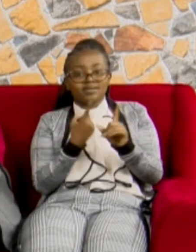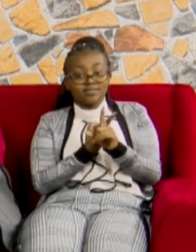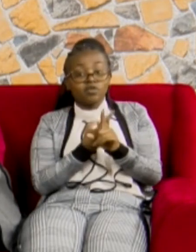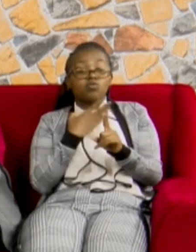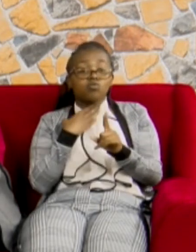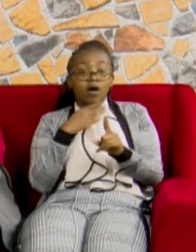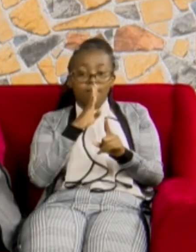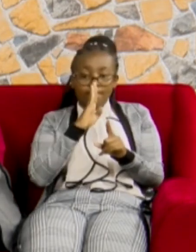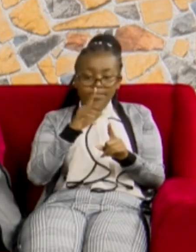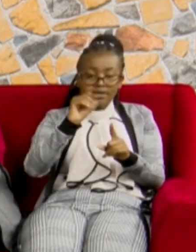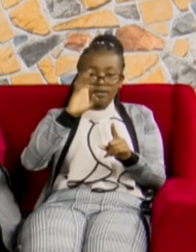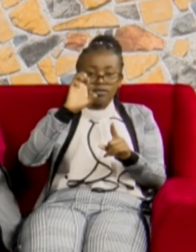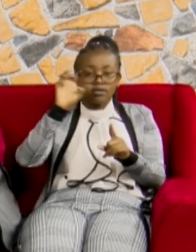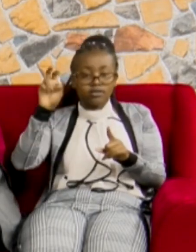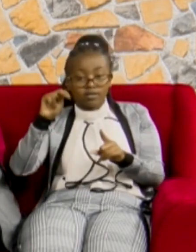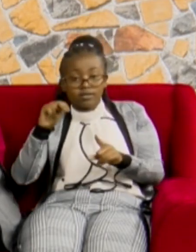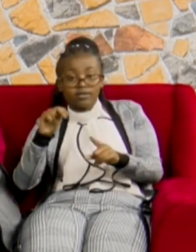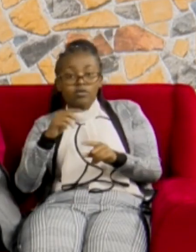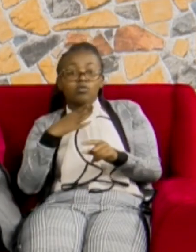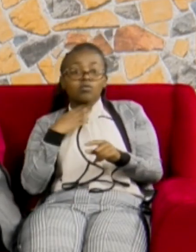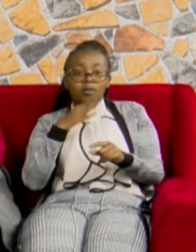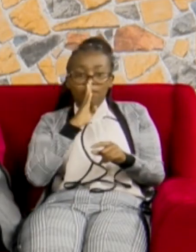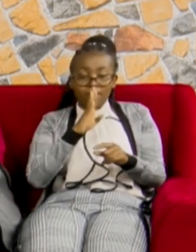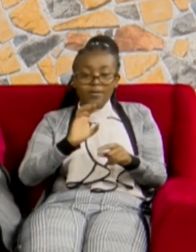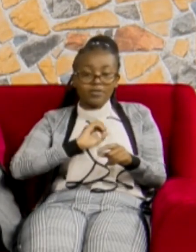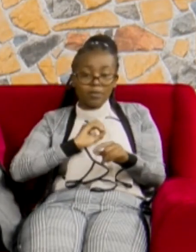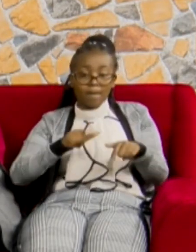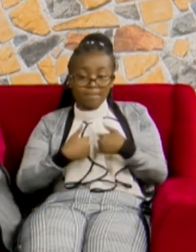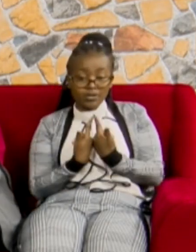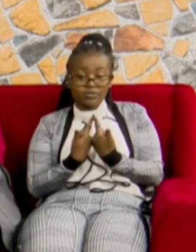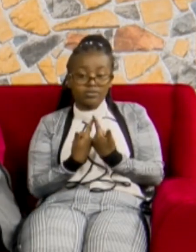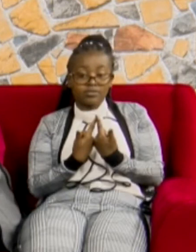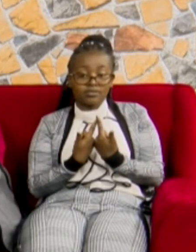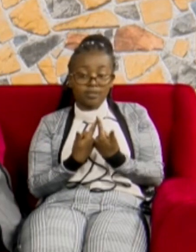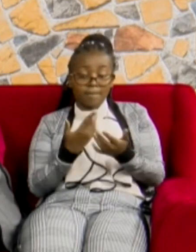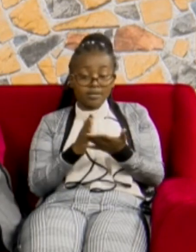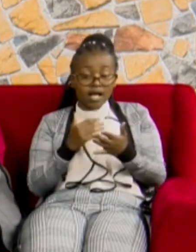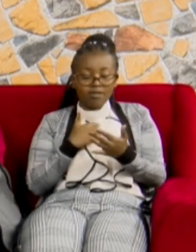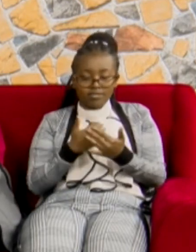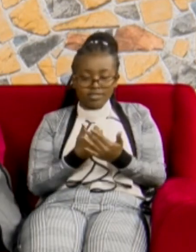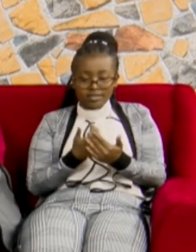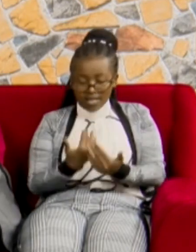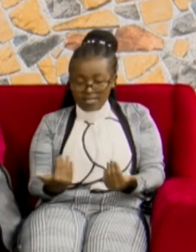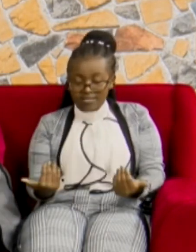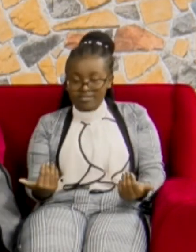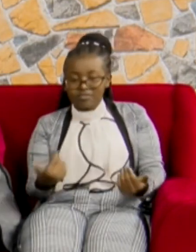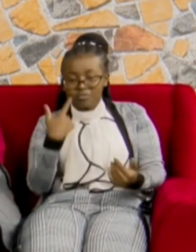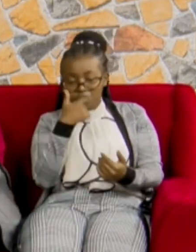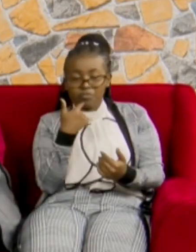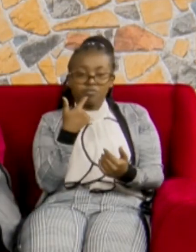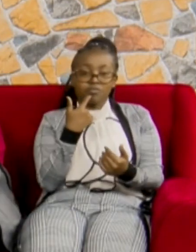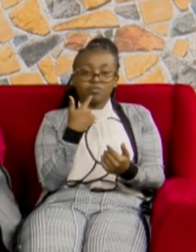to be a teenager, because he's in that space, he wants to be his own person. But then there are these other younger ones who are